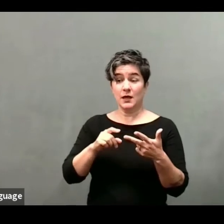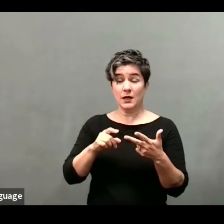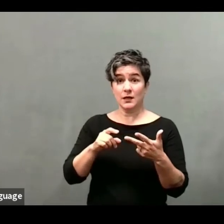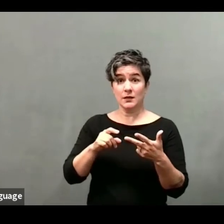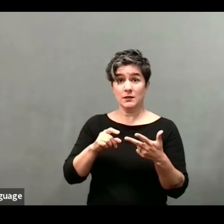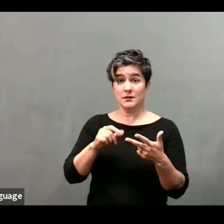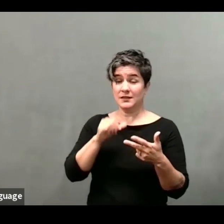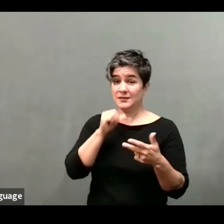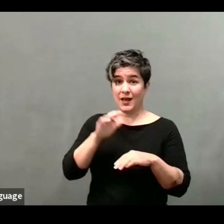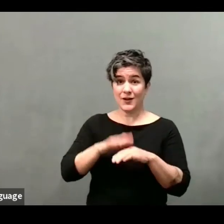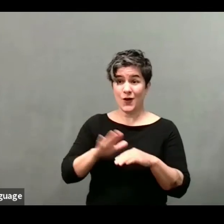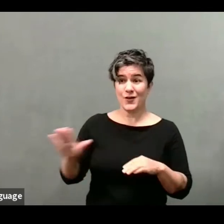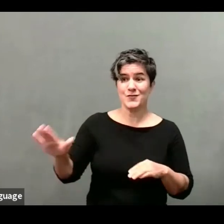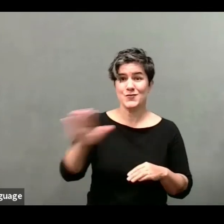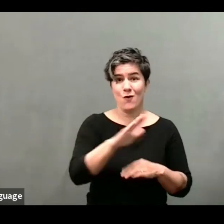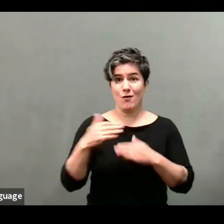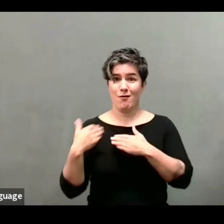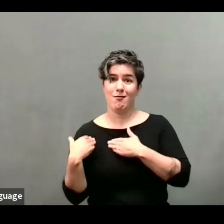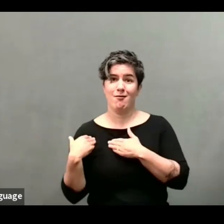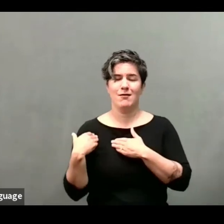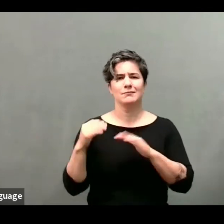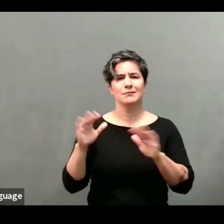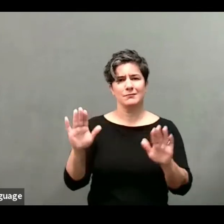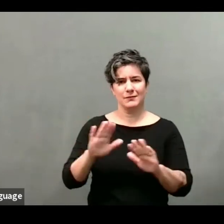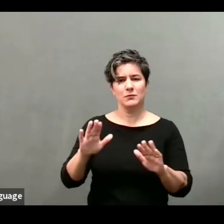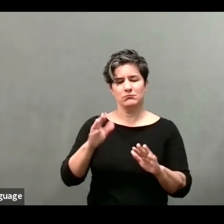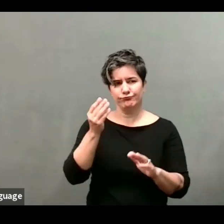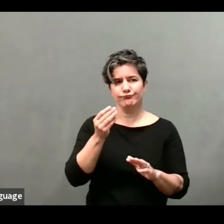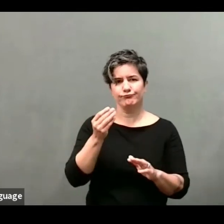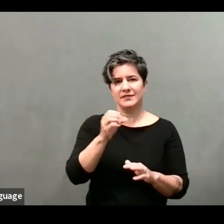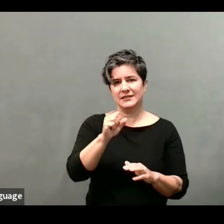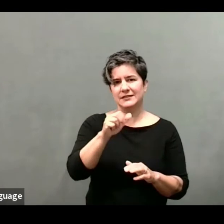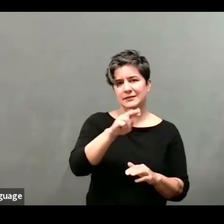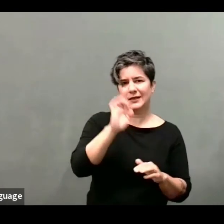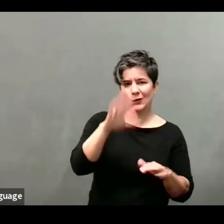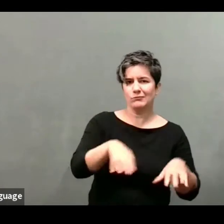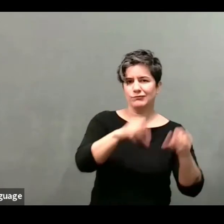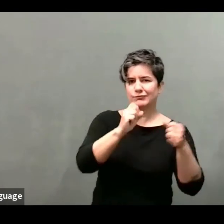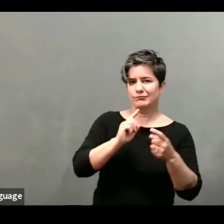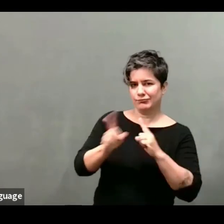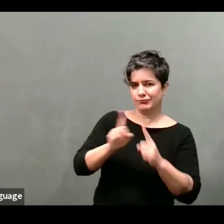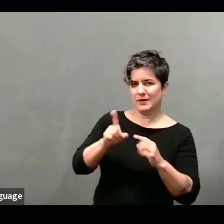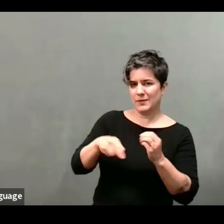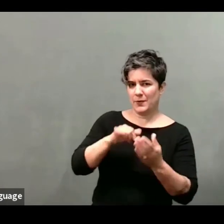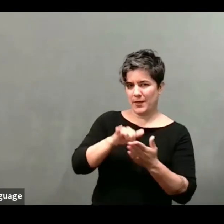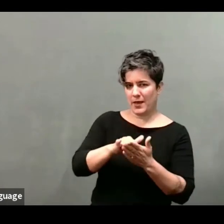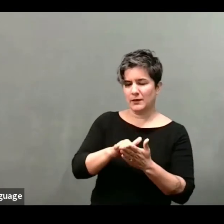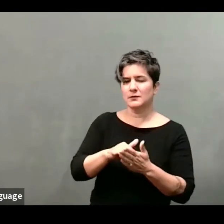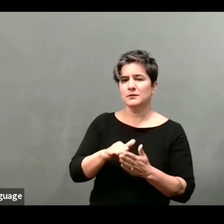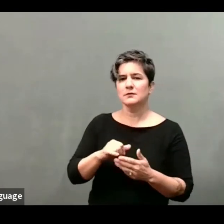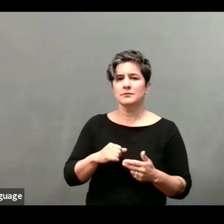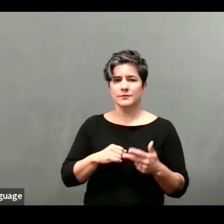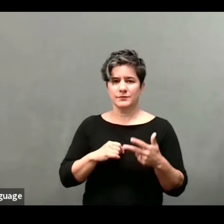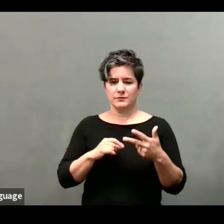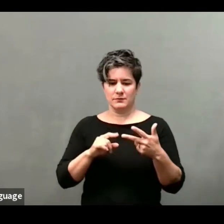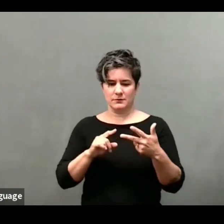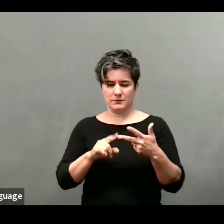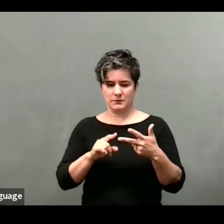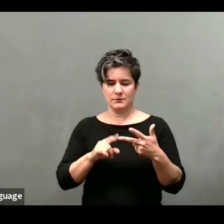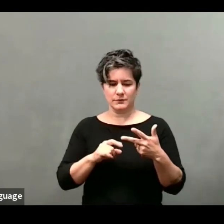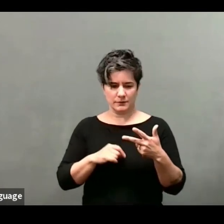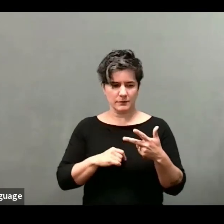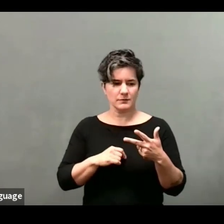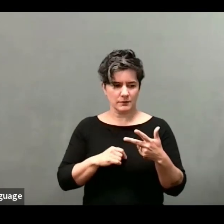not something that's on your shoulders. I just want you to be aware that it's something that they may end up having to talk more about